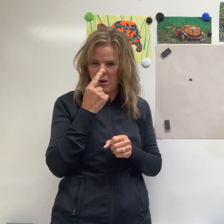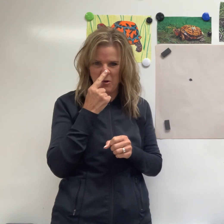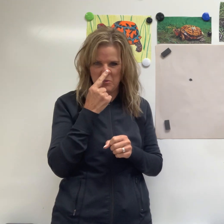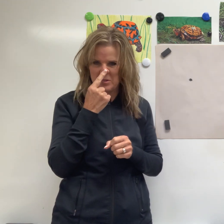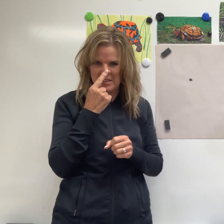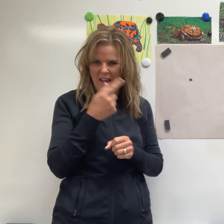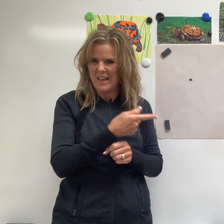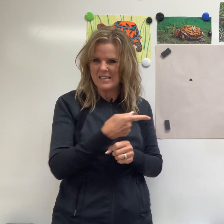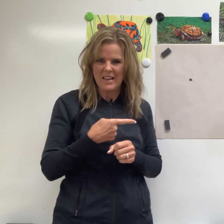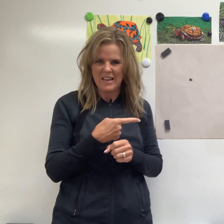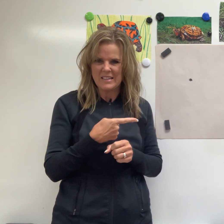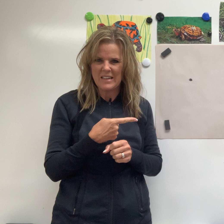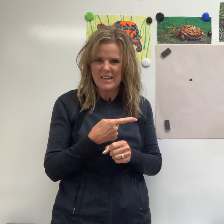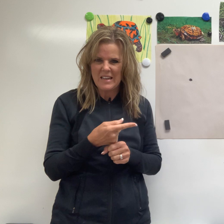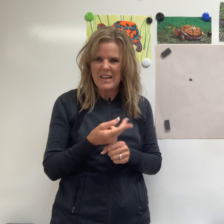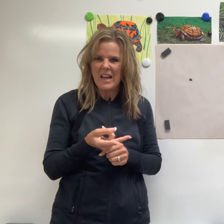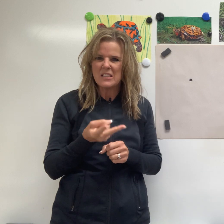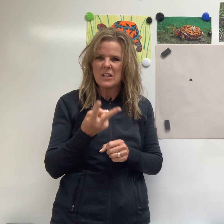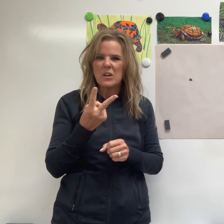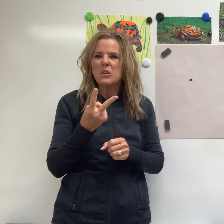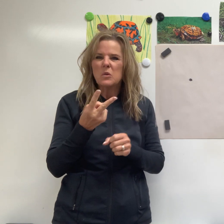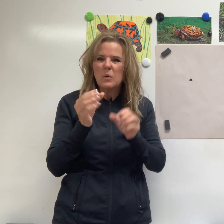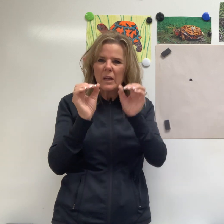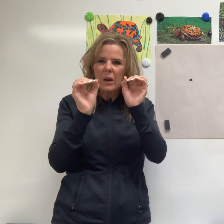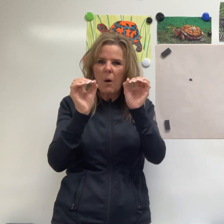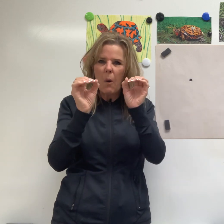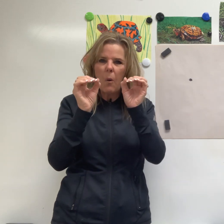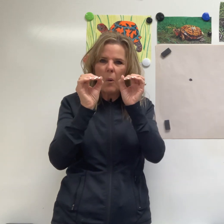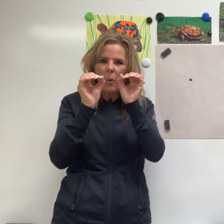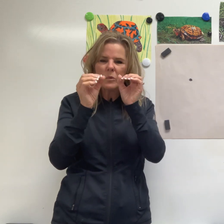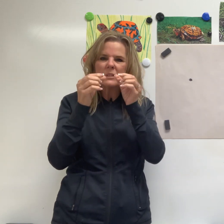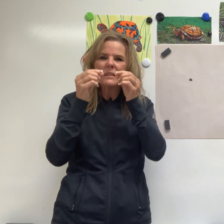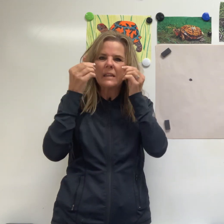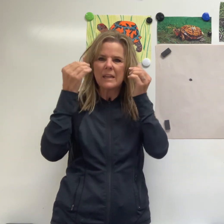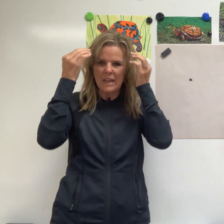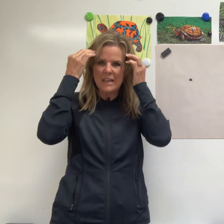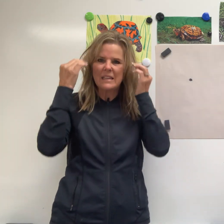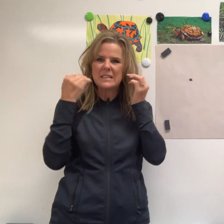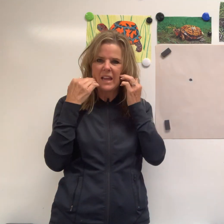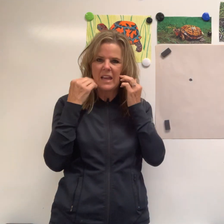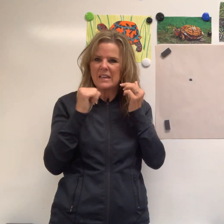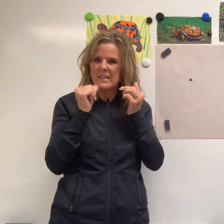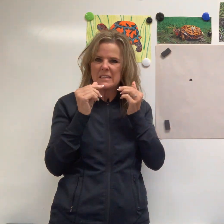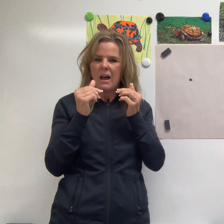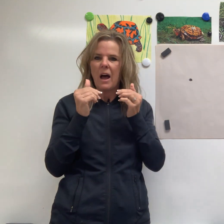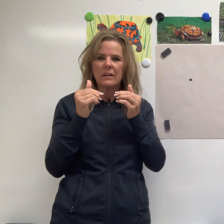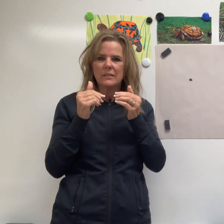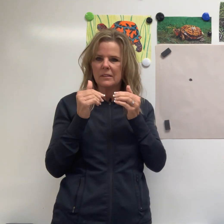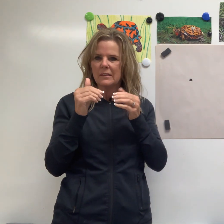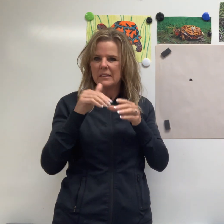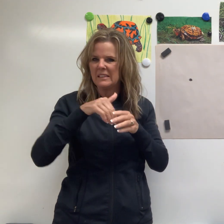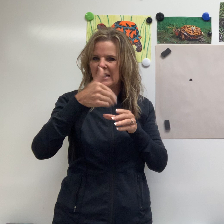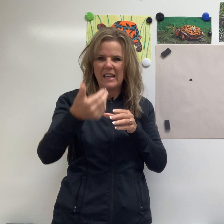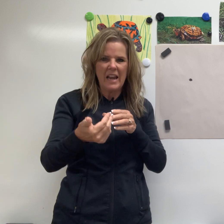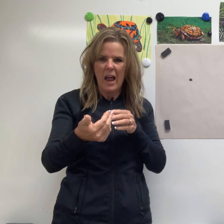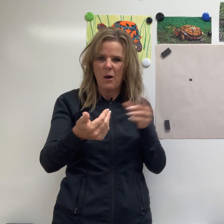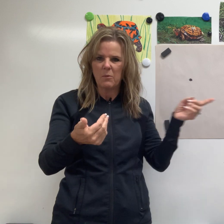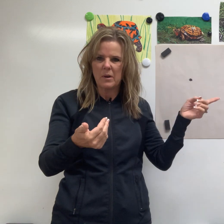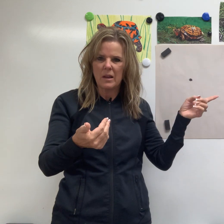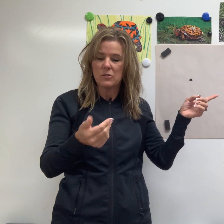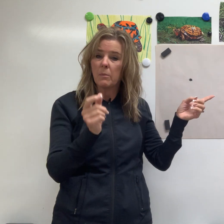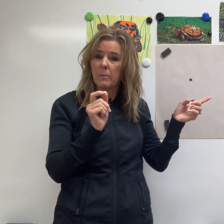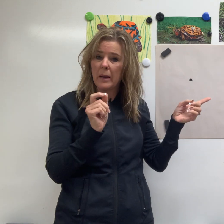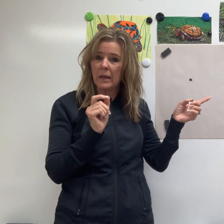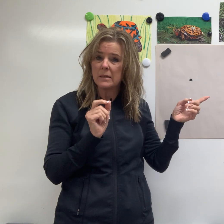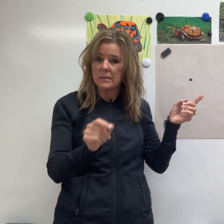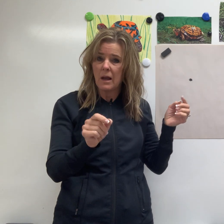got just two nostrils that are kind of set in his head. It's not sticking out nose like ours. So I'm just going to make a dot for